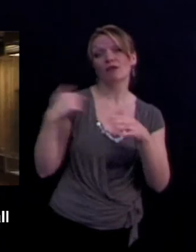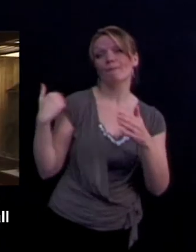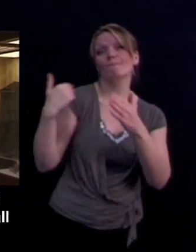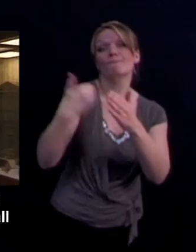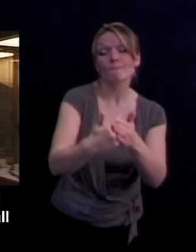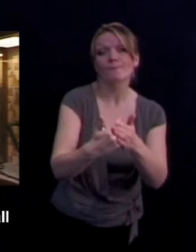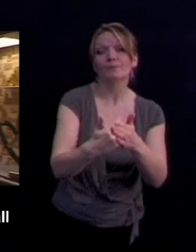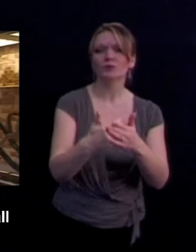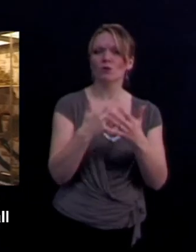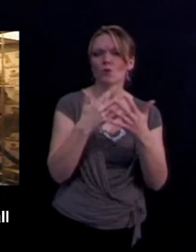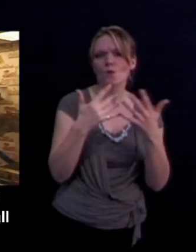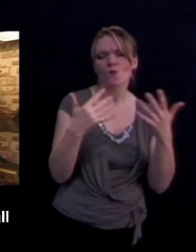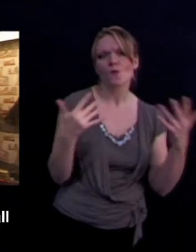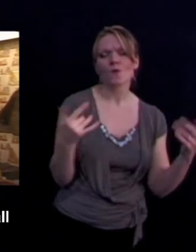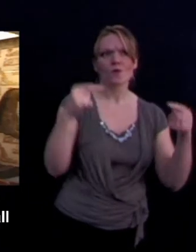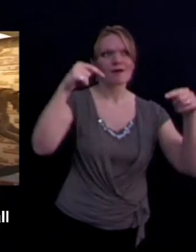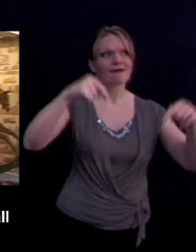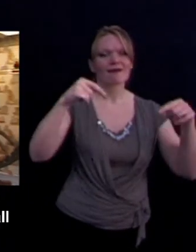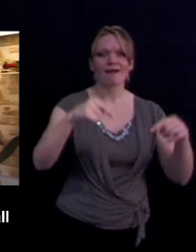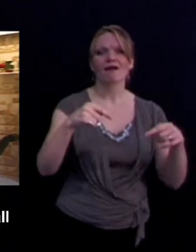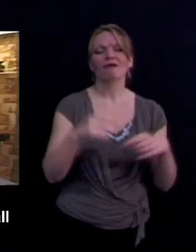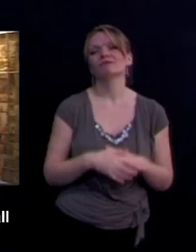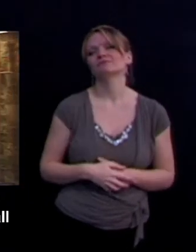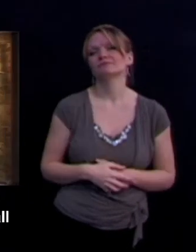of the vast collection housed at Strangers' Hall.